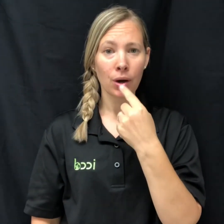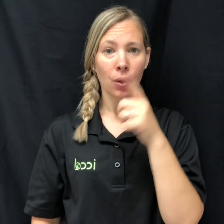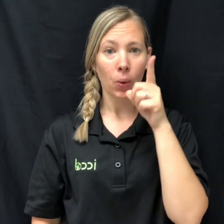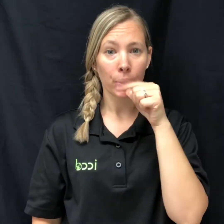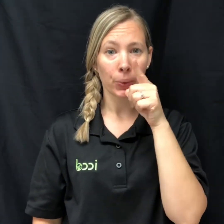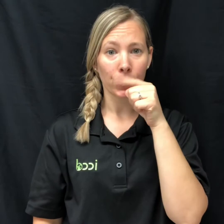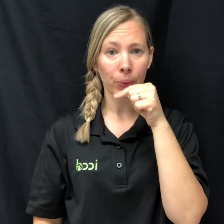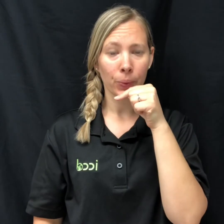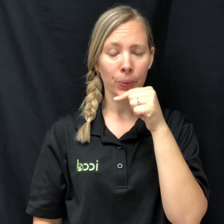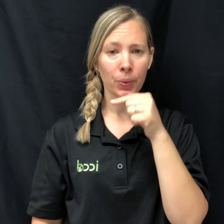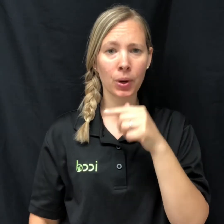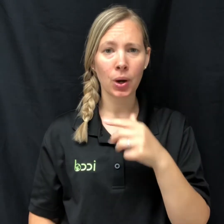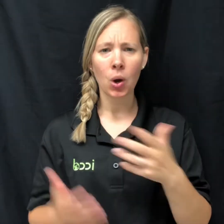or who, what,